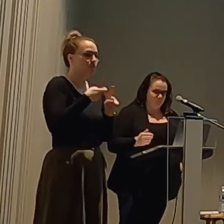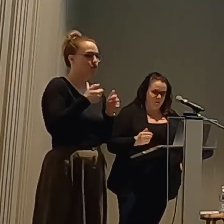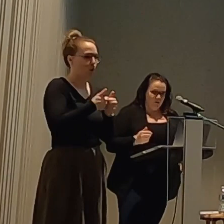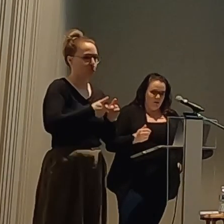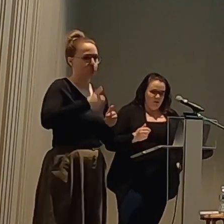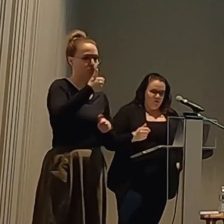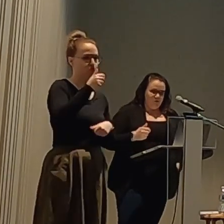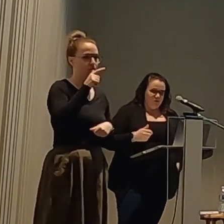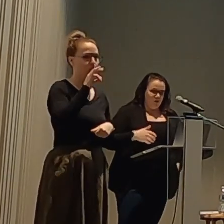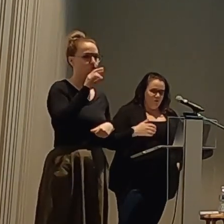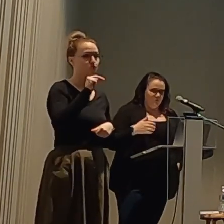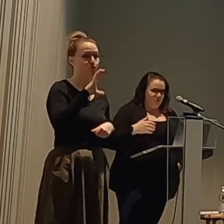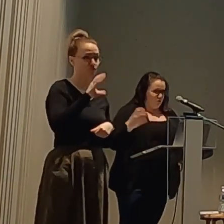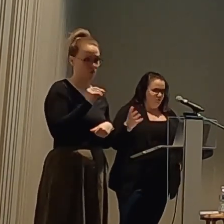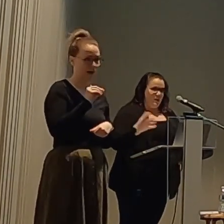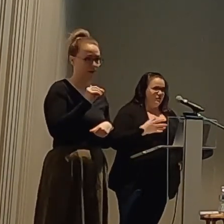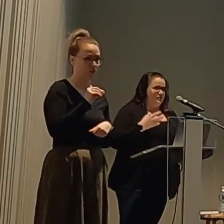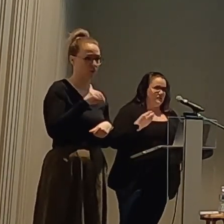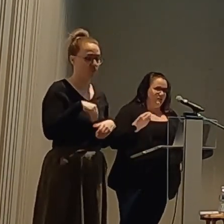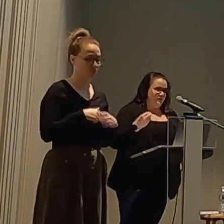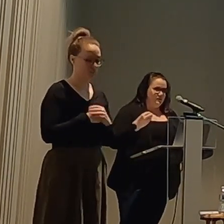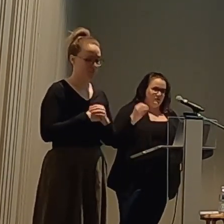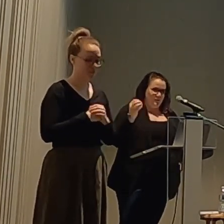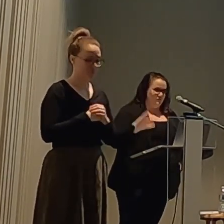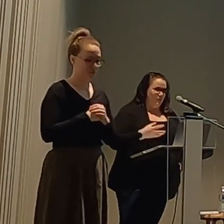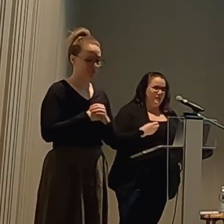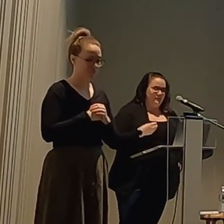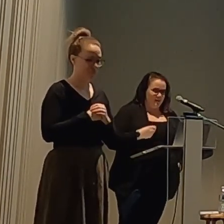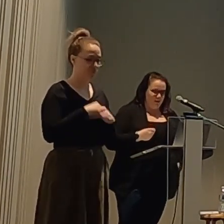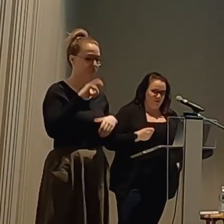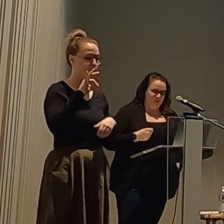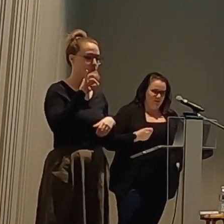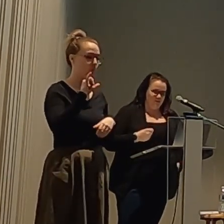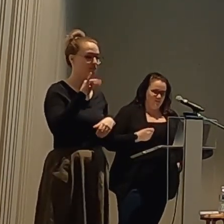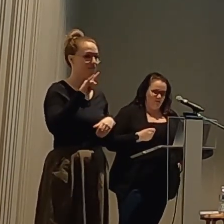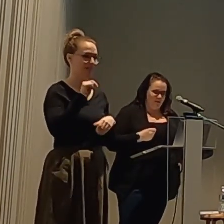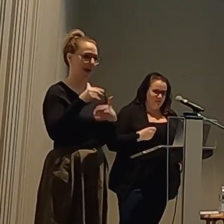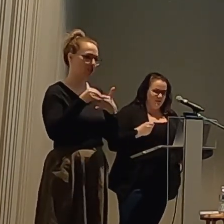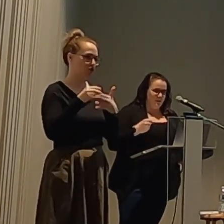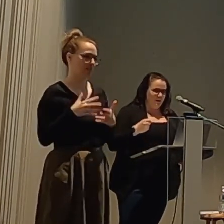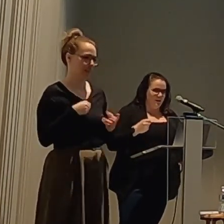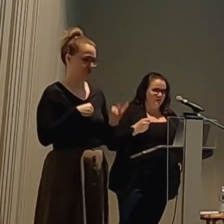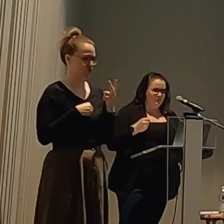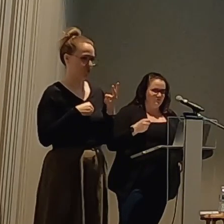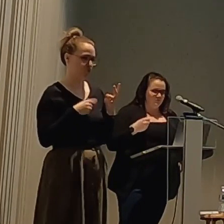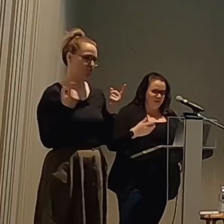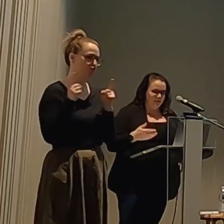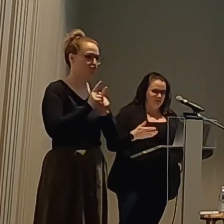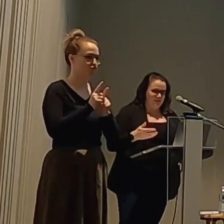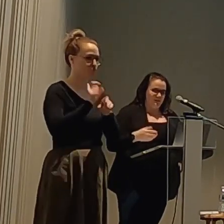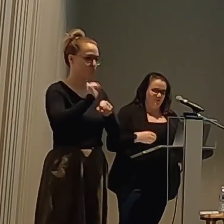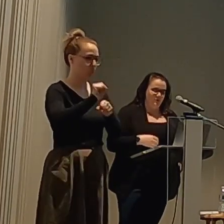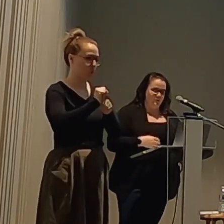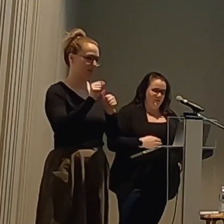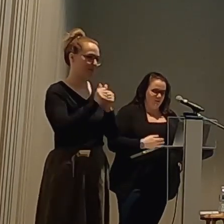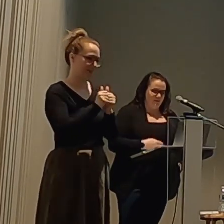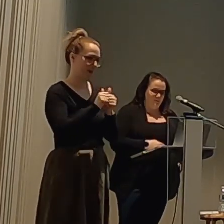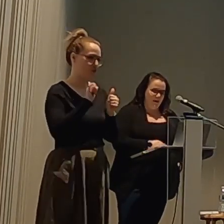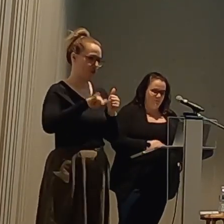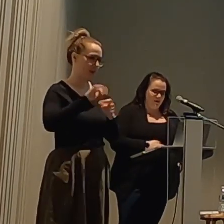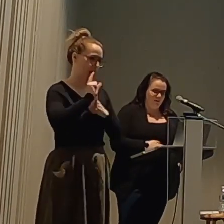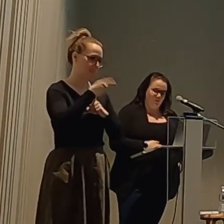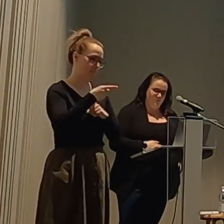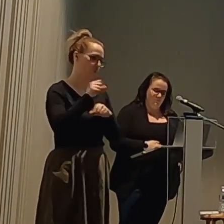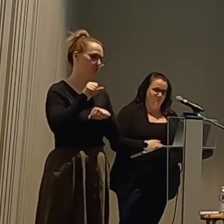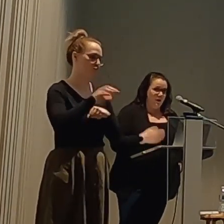Franco. So two fascist leaders kind of working together in this moment. And realistically, what ended